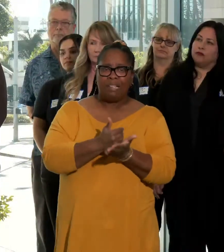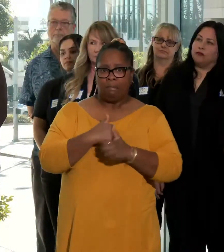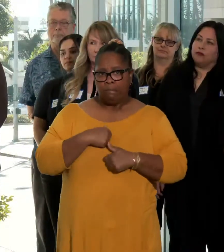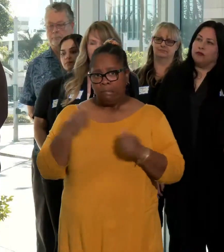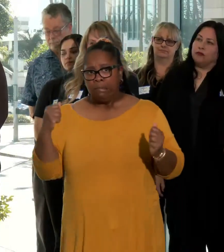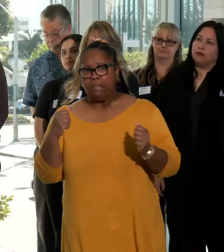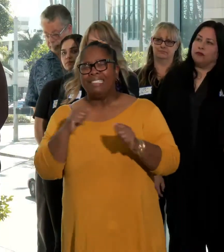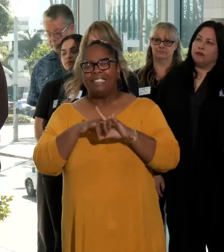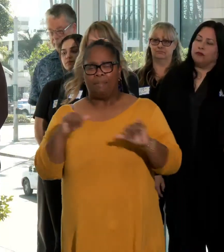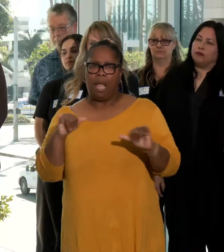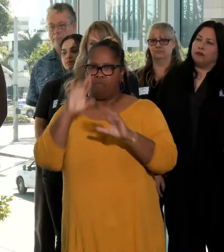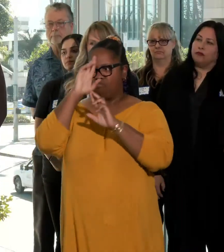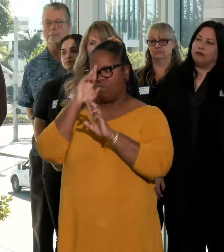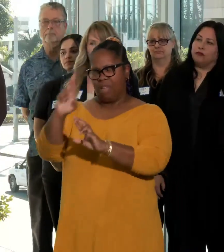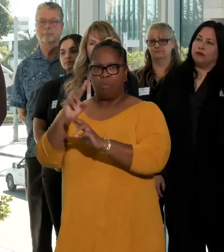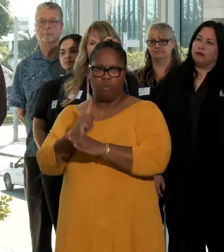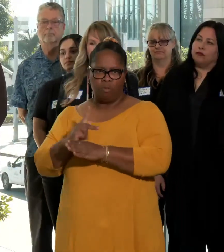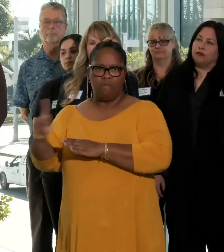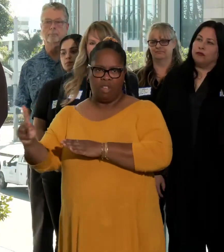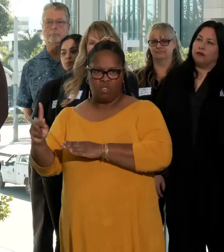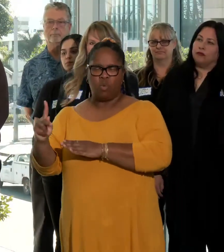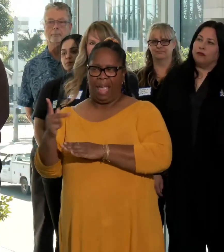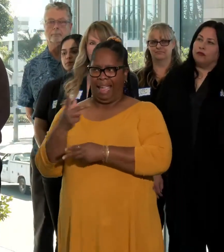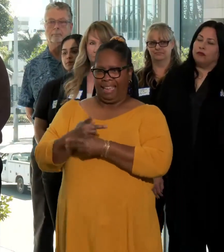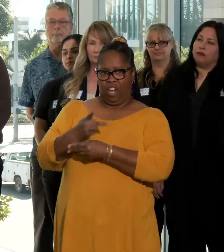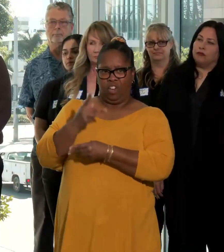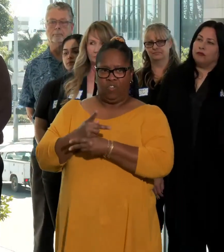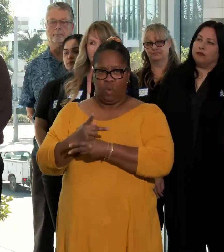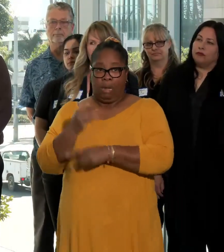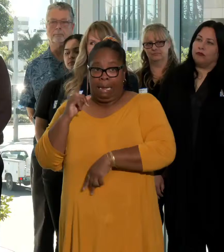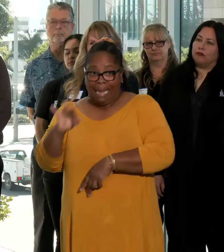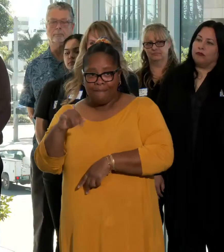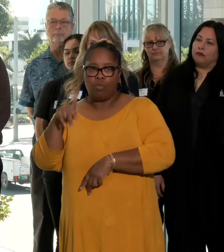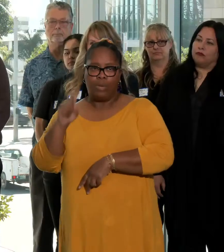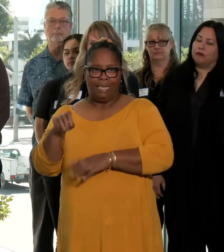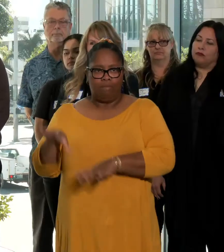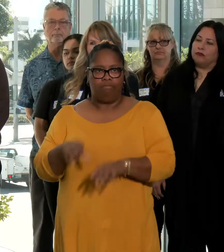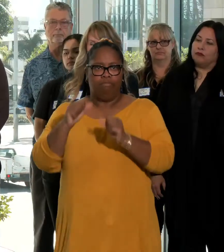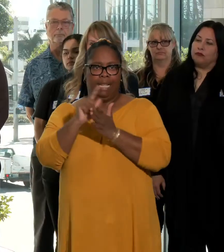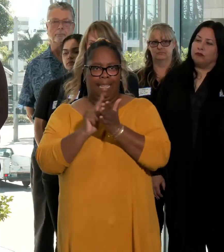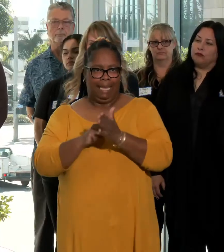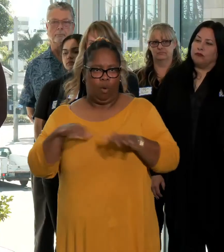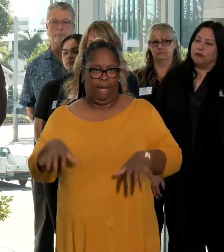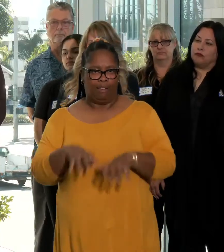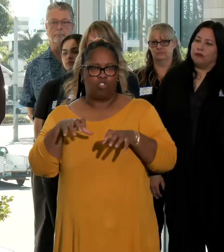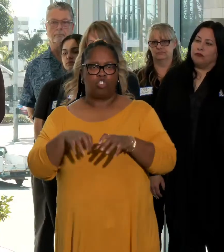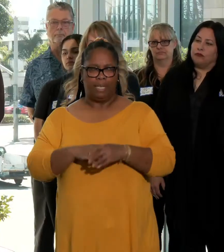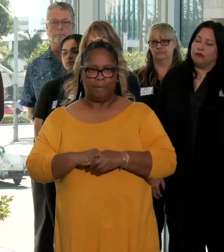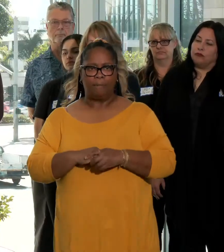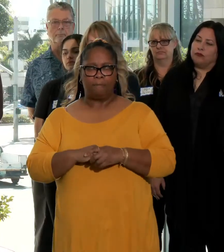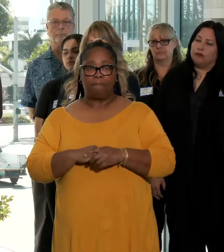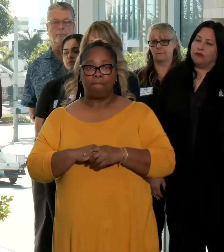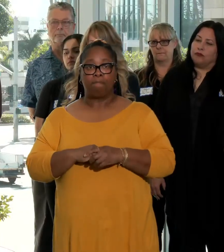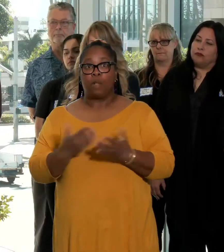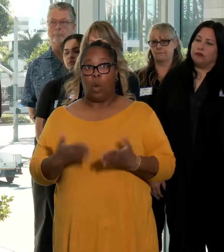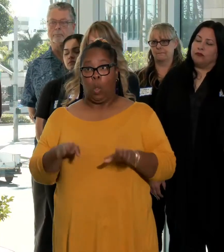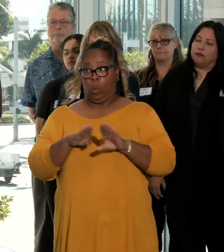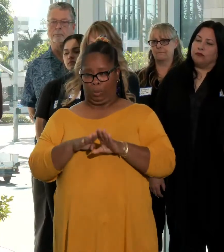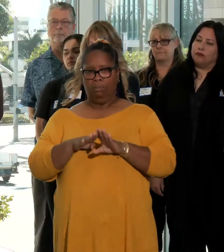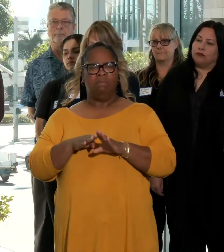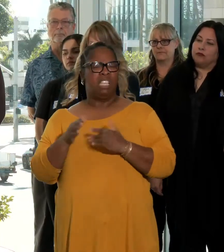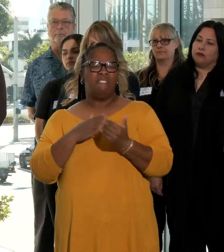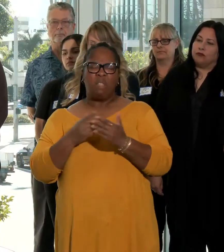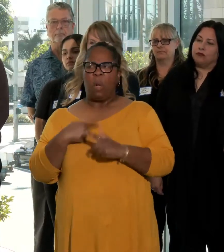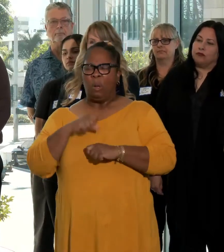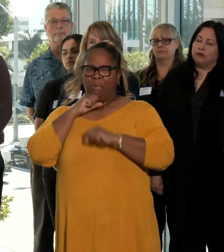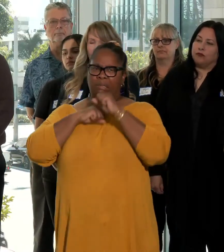be respectful, professional, and also cautious should legal action need to be taken. And so in closing, despite the challenges that we've